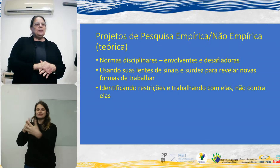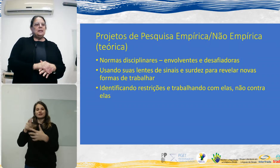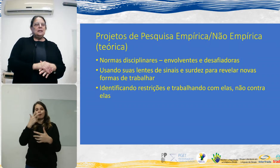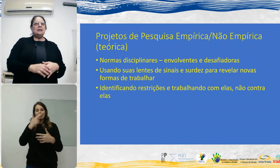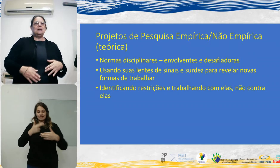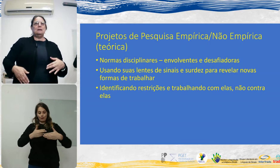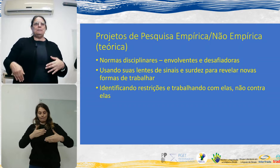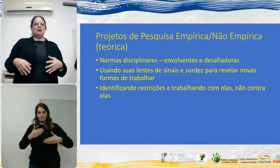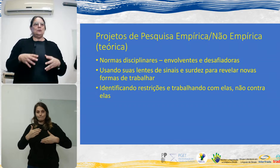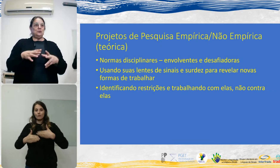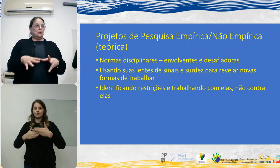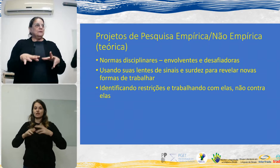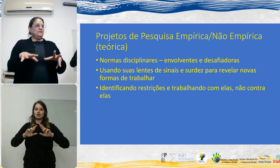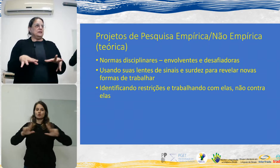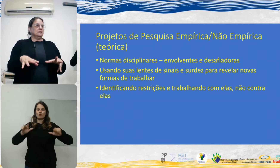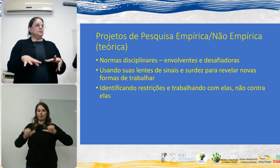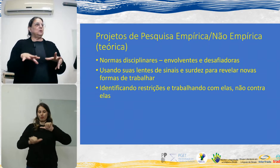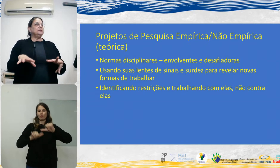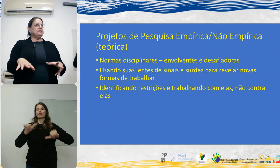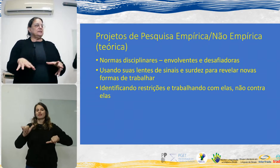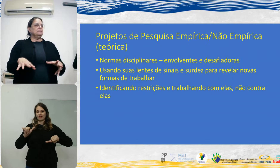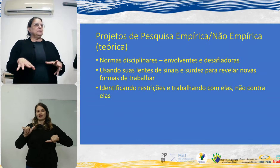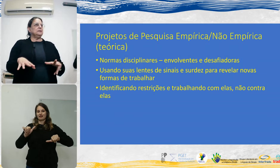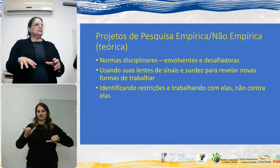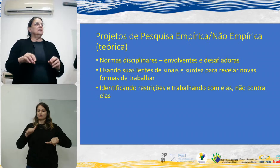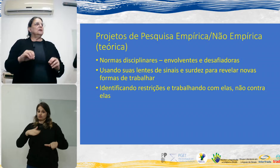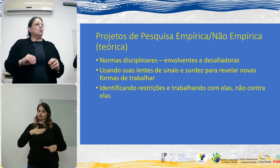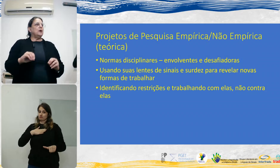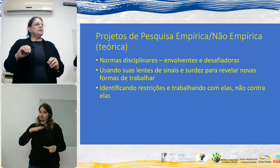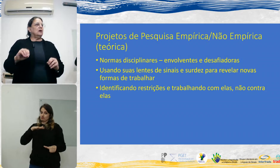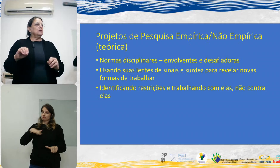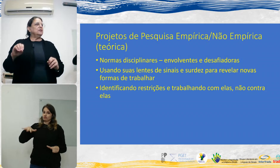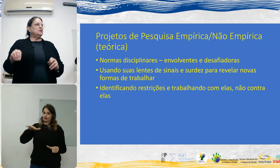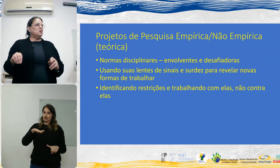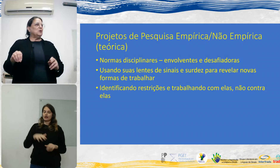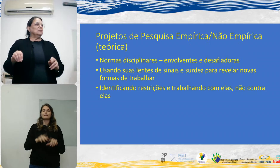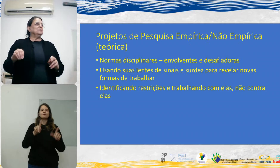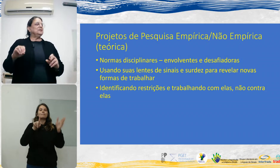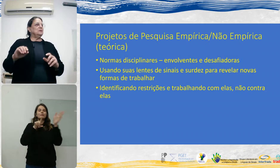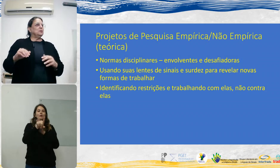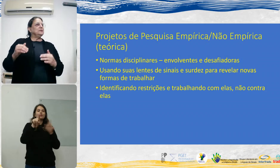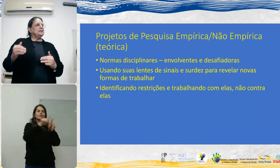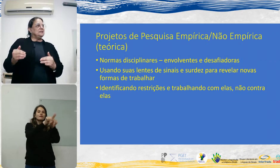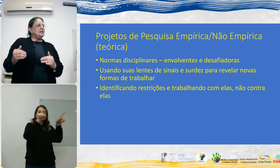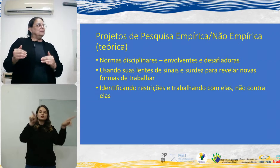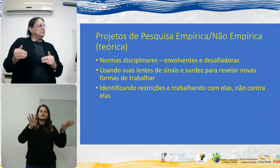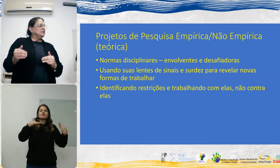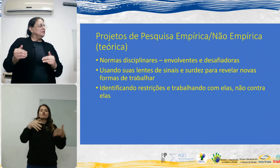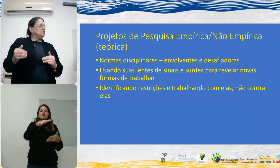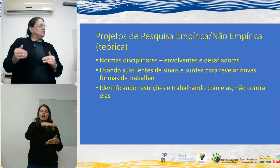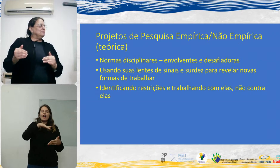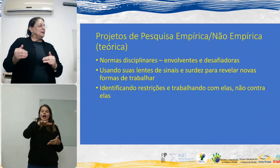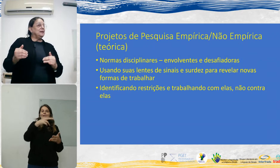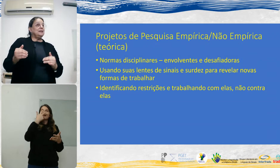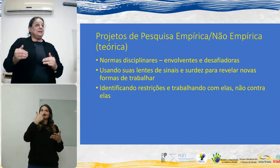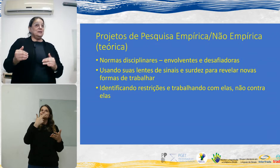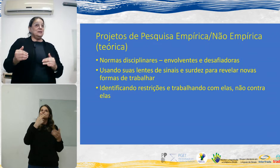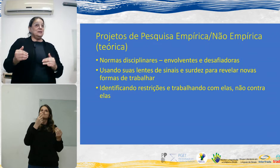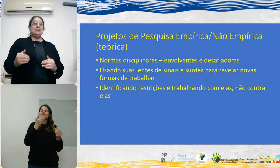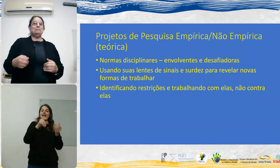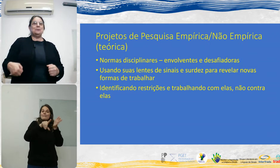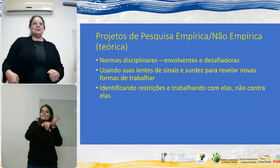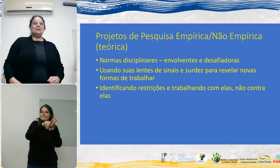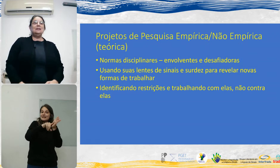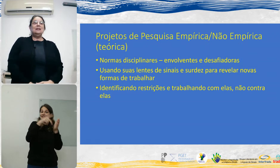So thinking about your field, your discipline, what are the norms that were established by